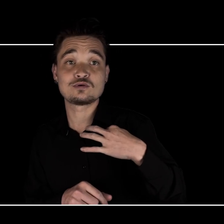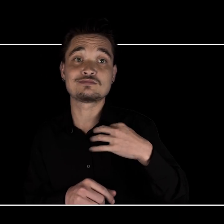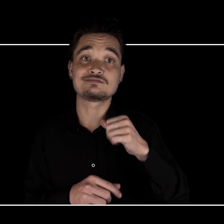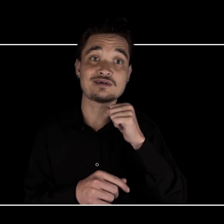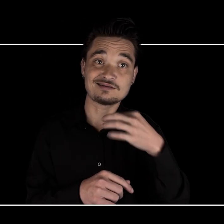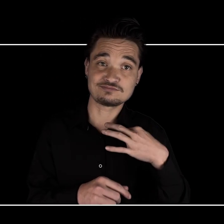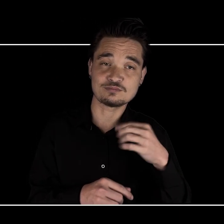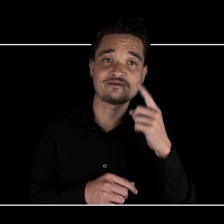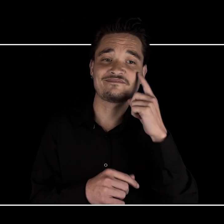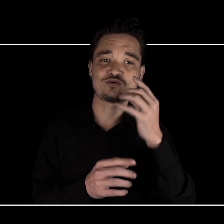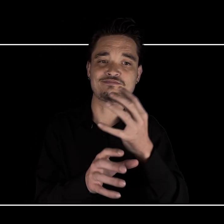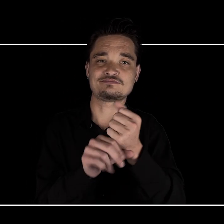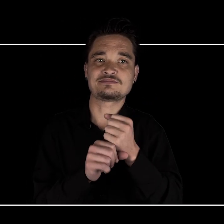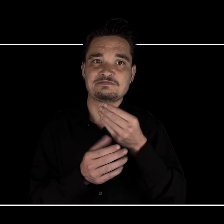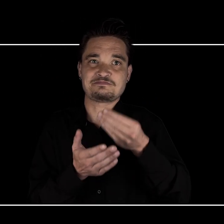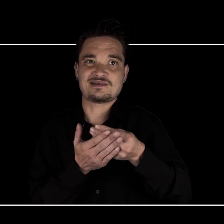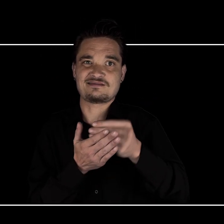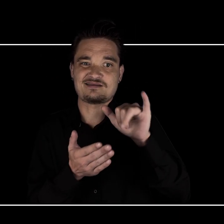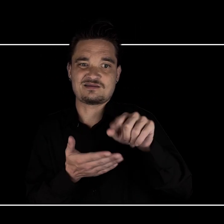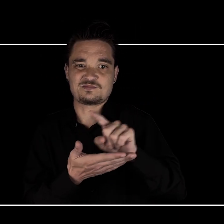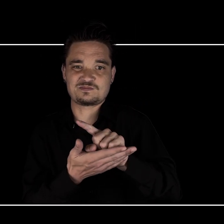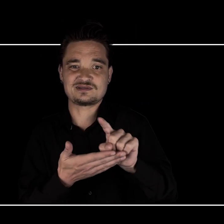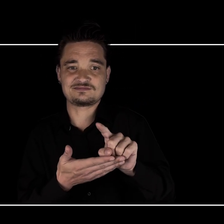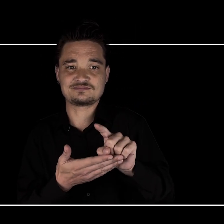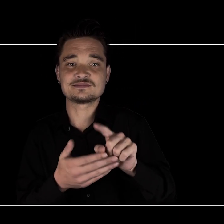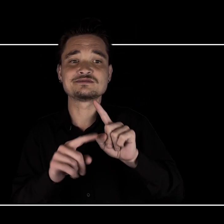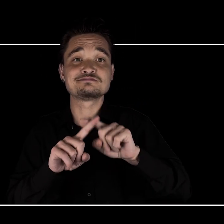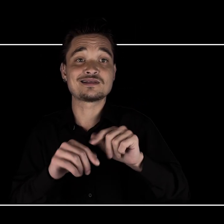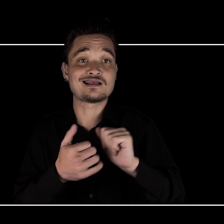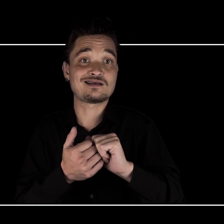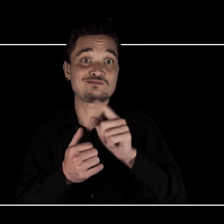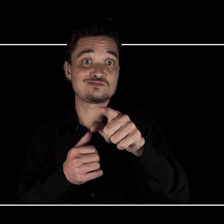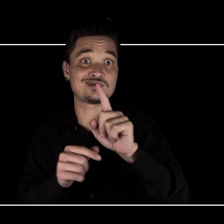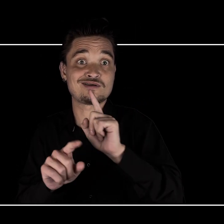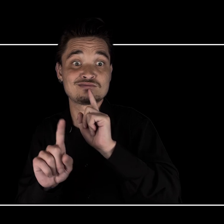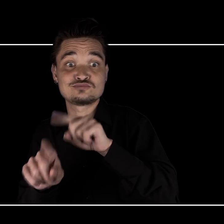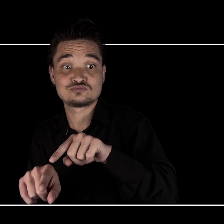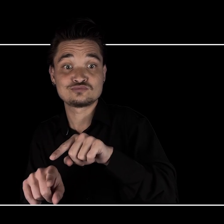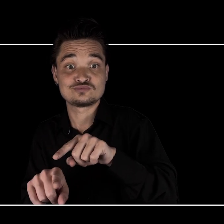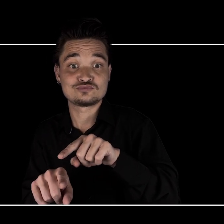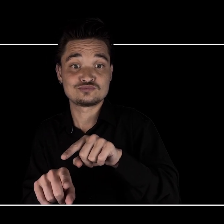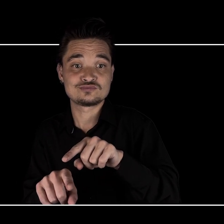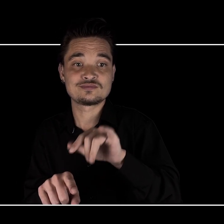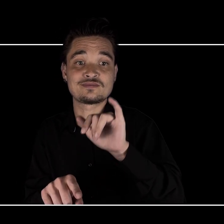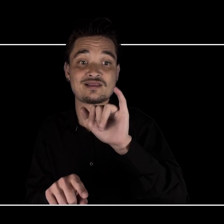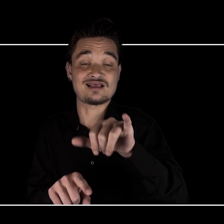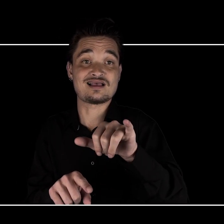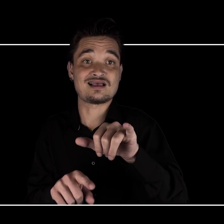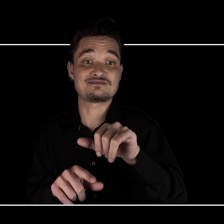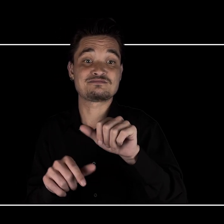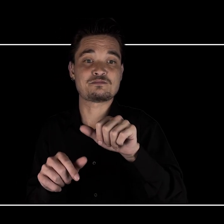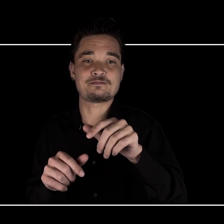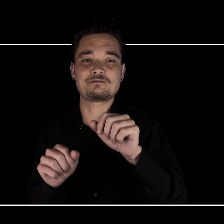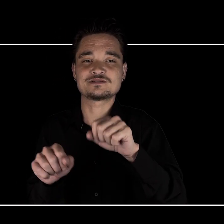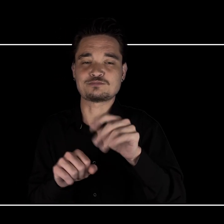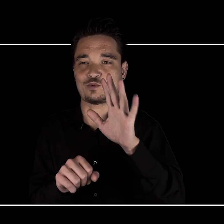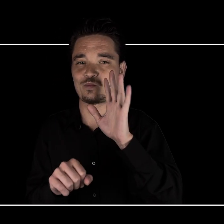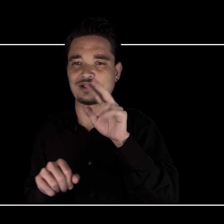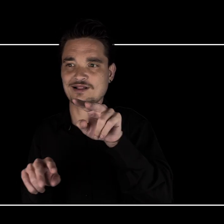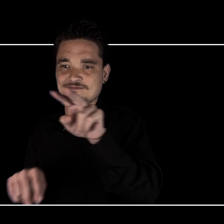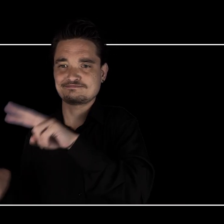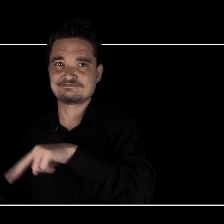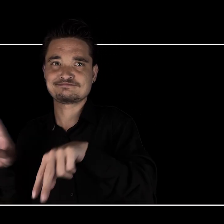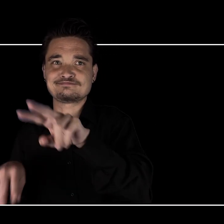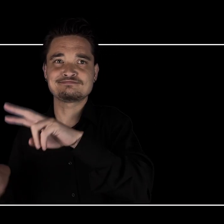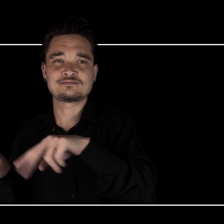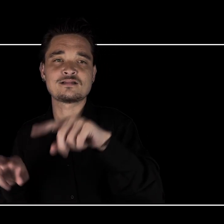payment for that week. Depending on how you answer the question, Your claim might need to be reviewed before it can be